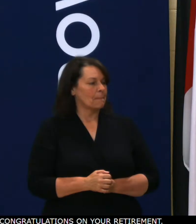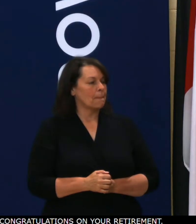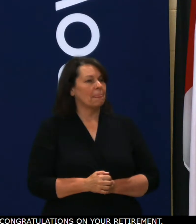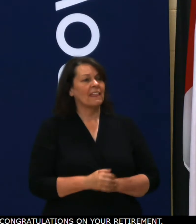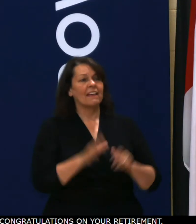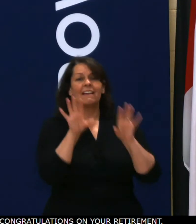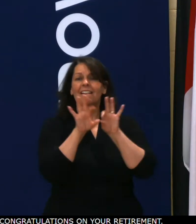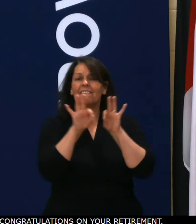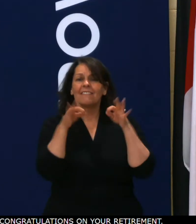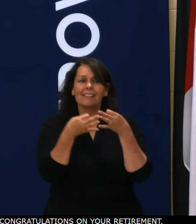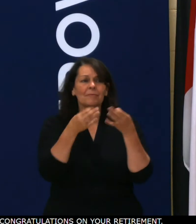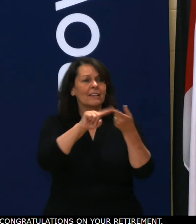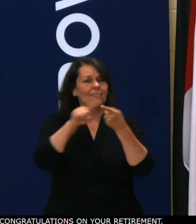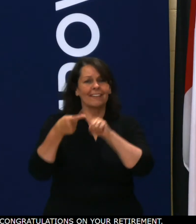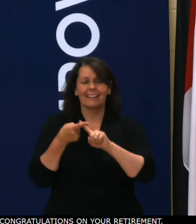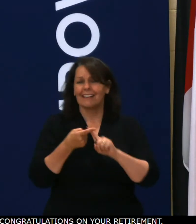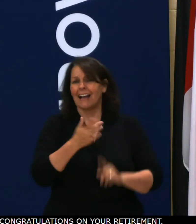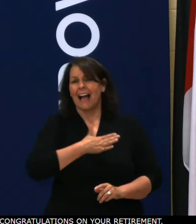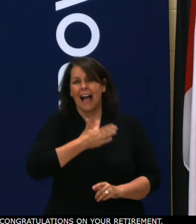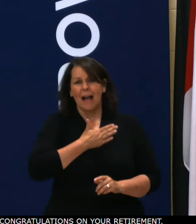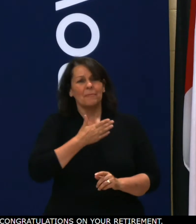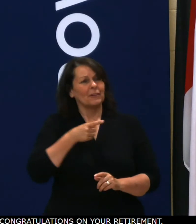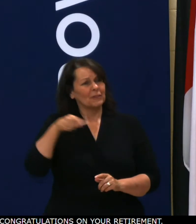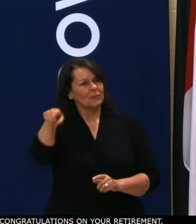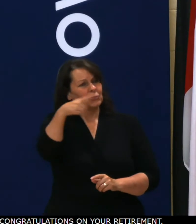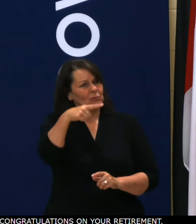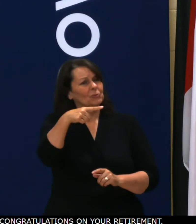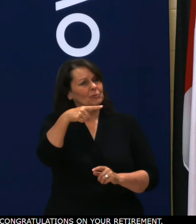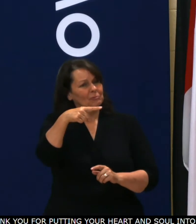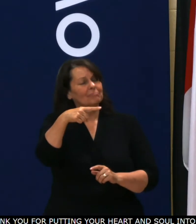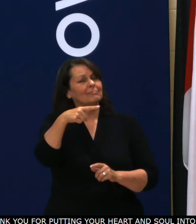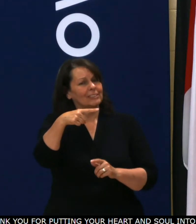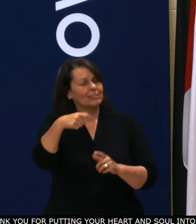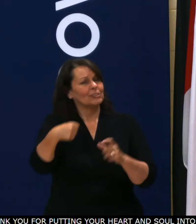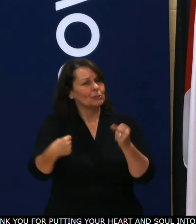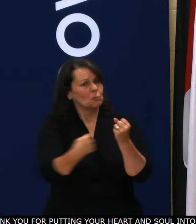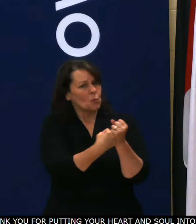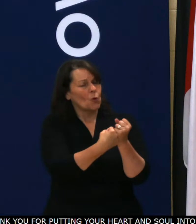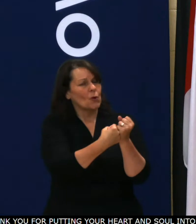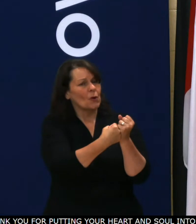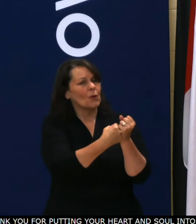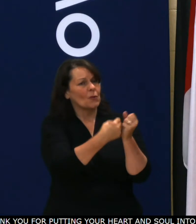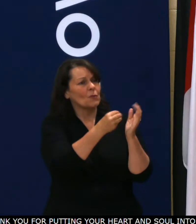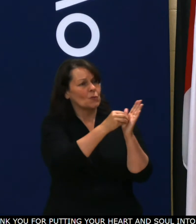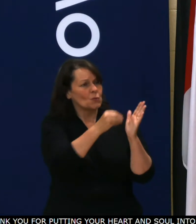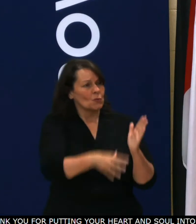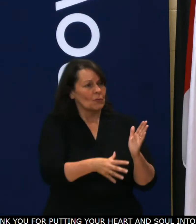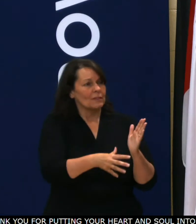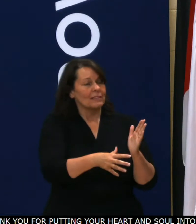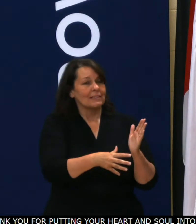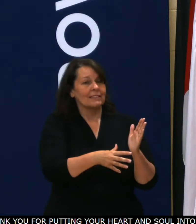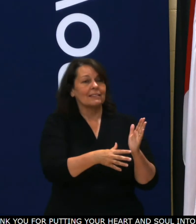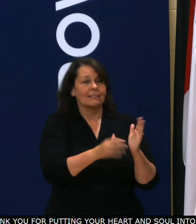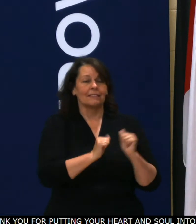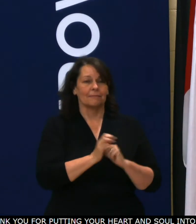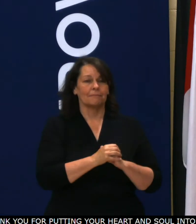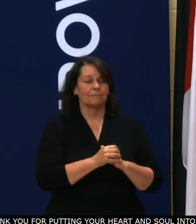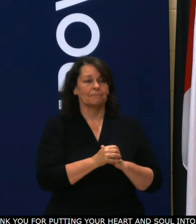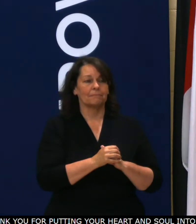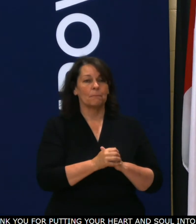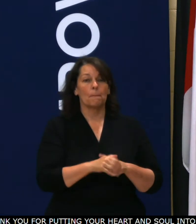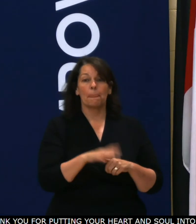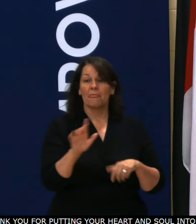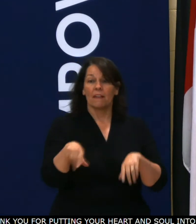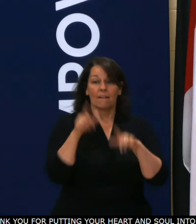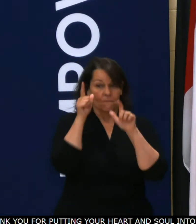Family and friends, we are so glad you have taken the time to support the graduates in person and online. Our